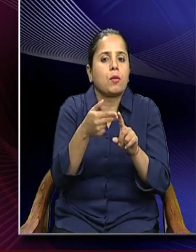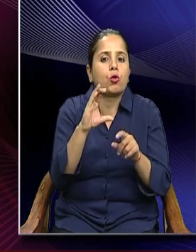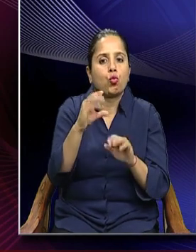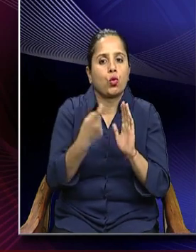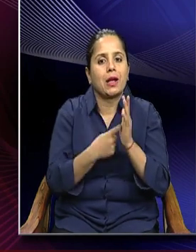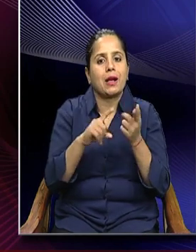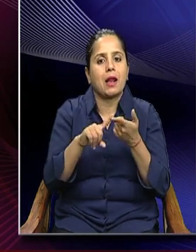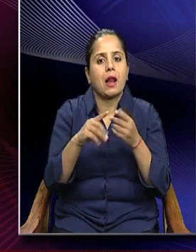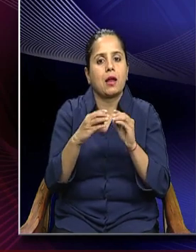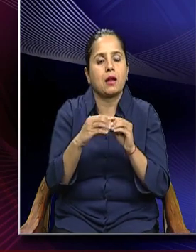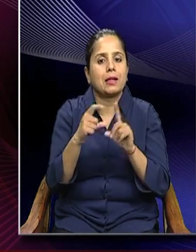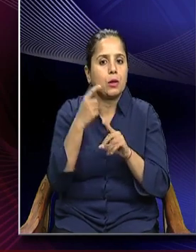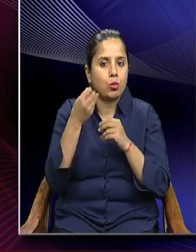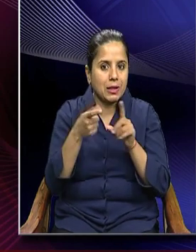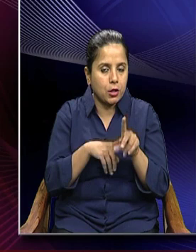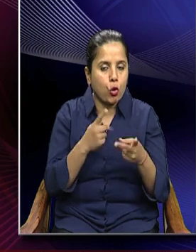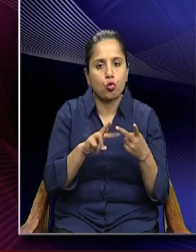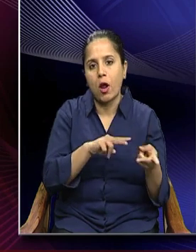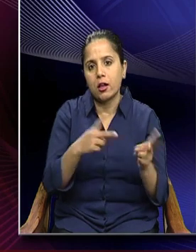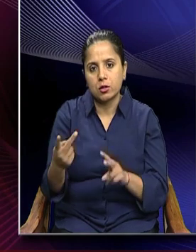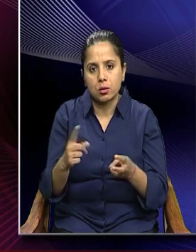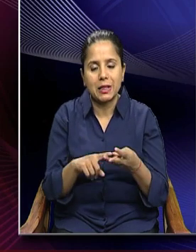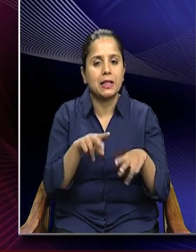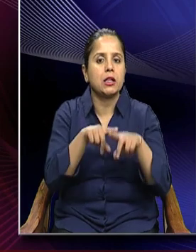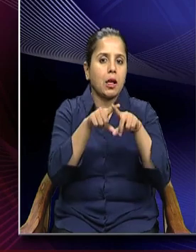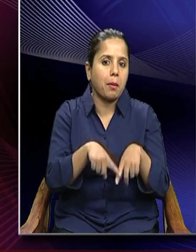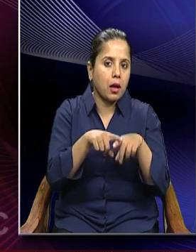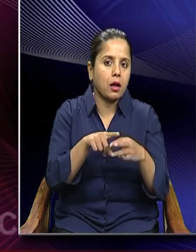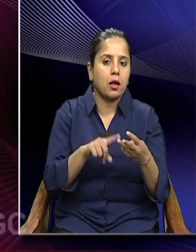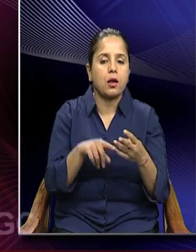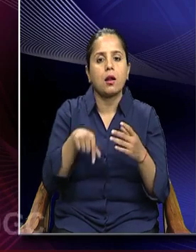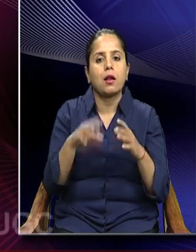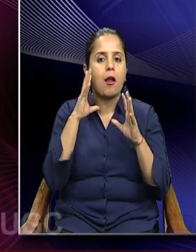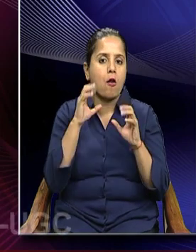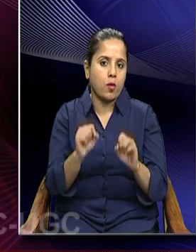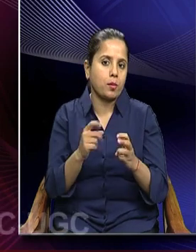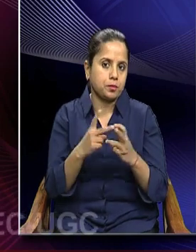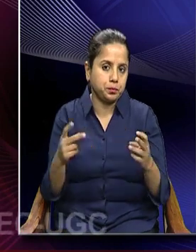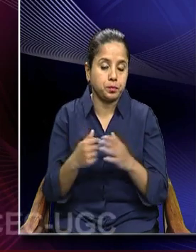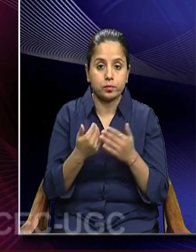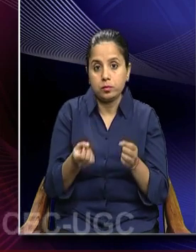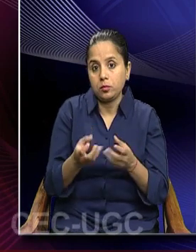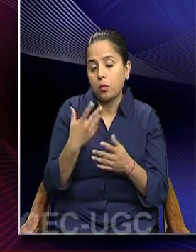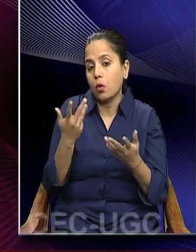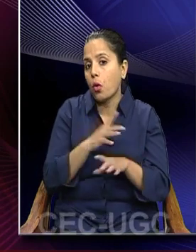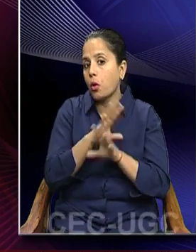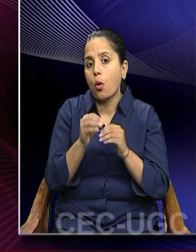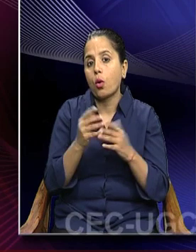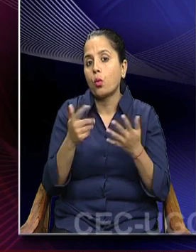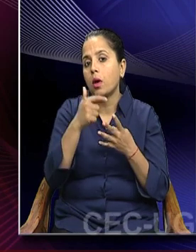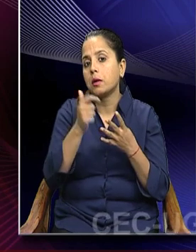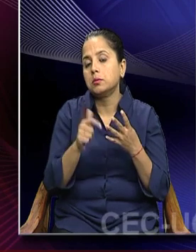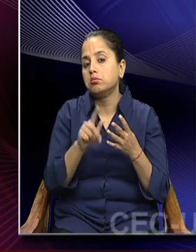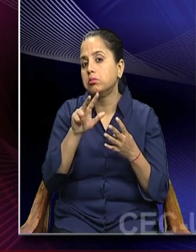credibility, transferability, dependability and confirmability. So, let us now see what all these stand